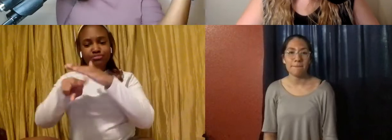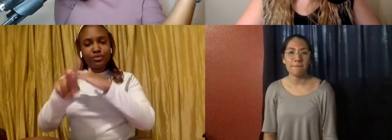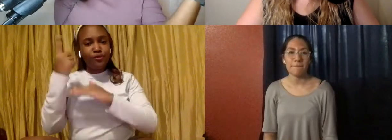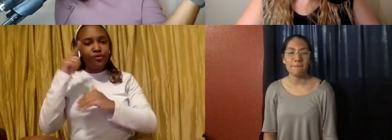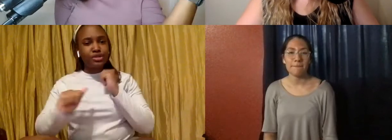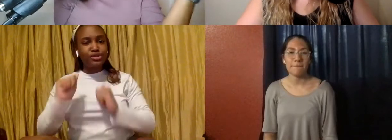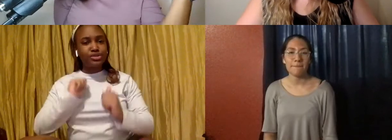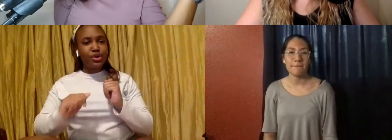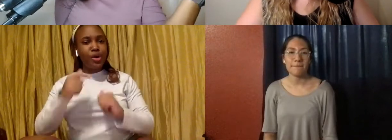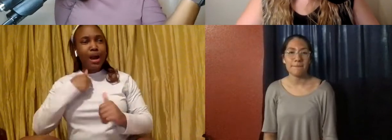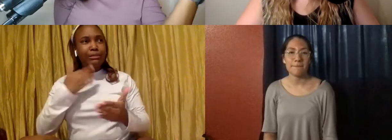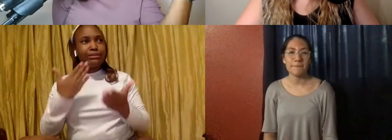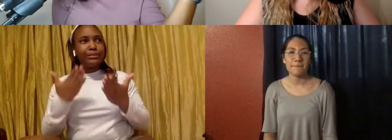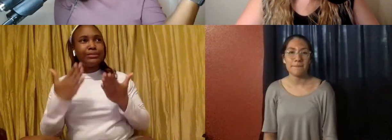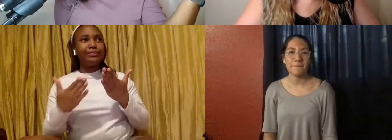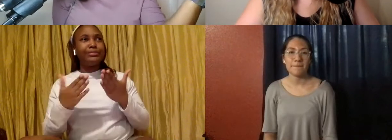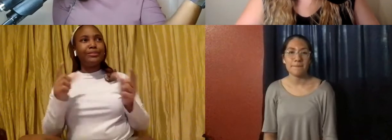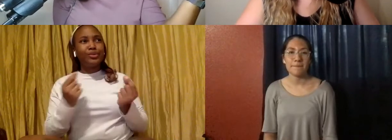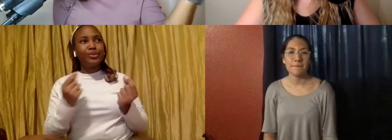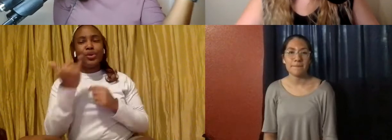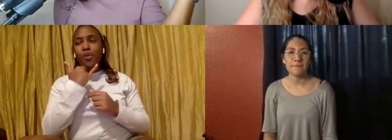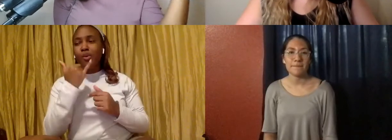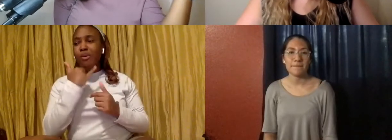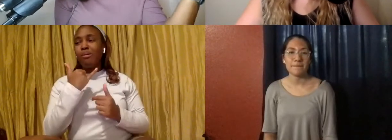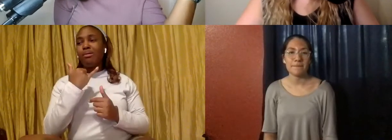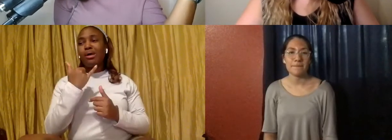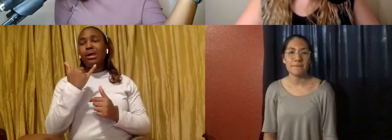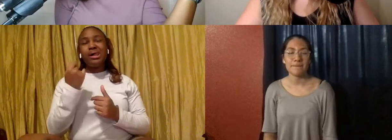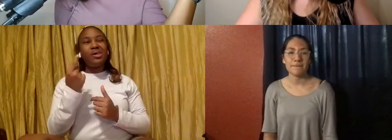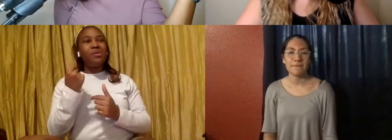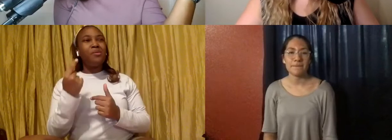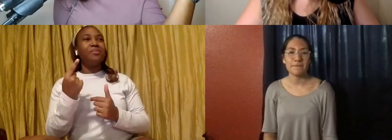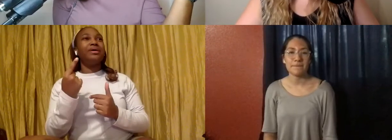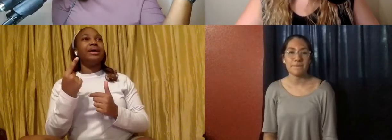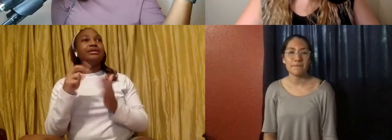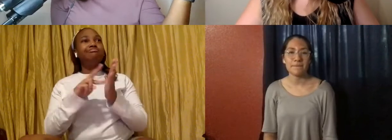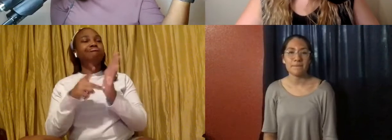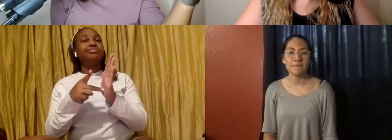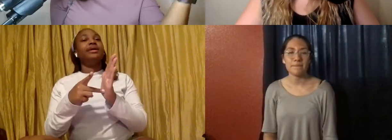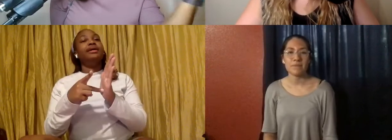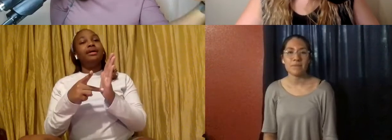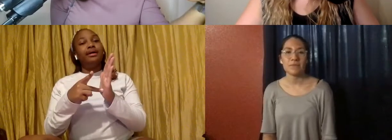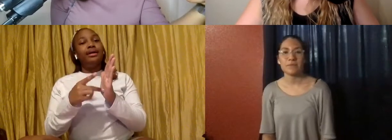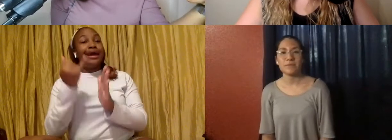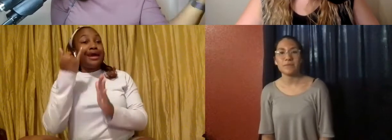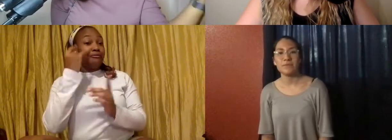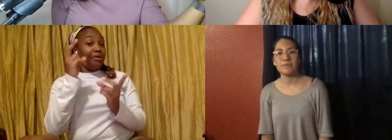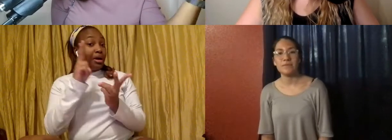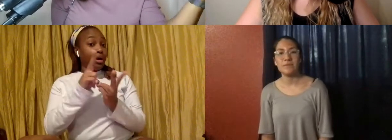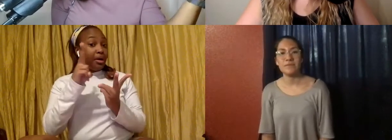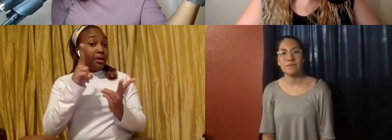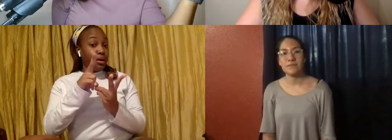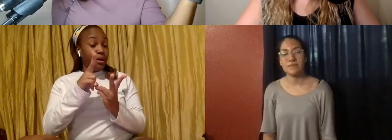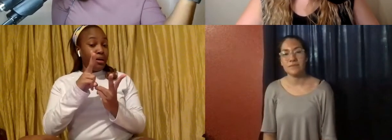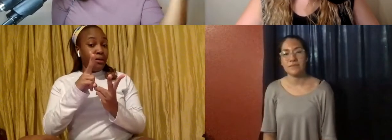I've probably been doing it wrong in a little bit as far as, like, if a hookup took it